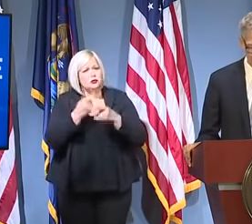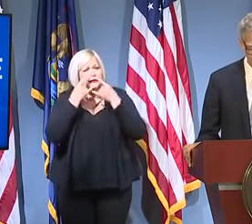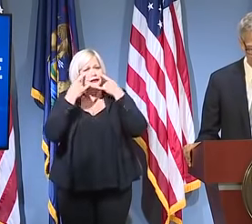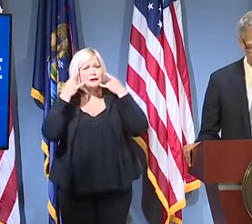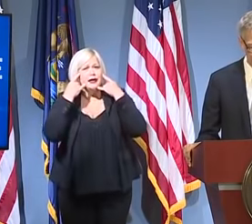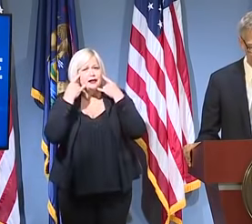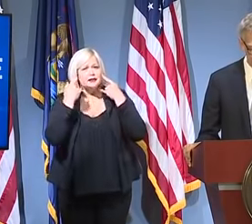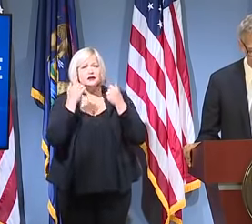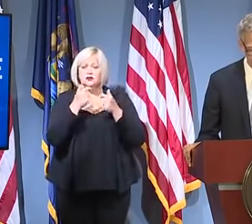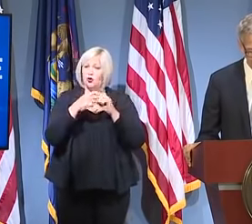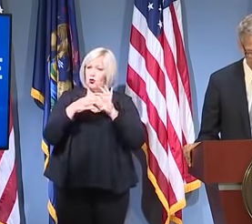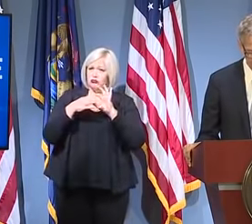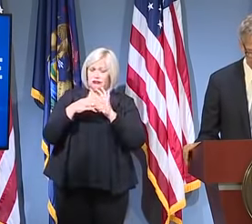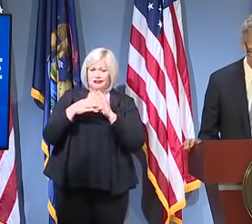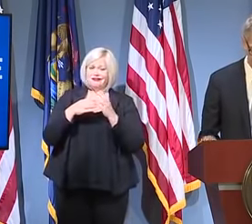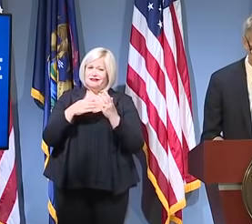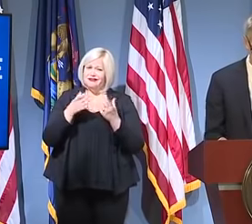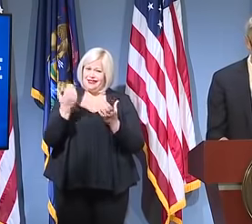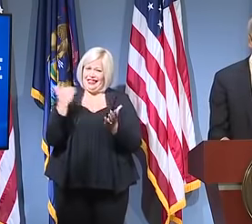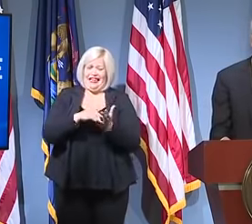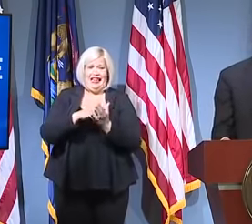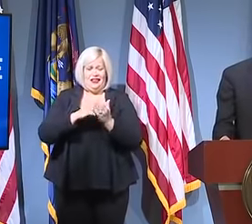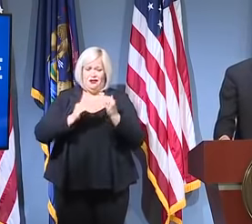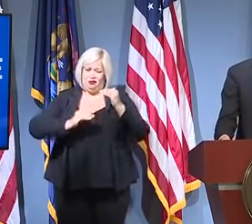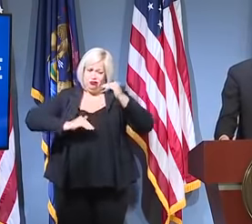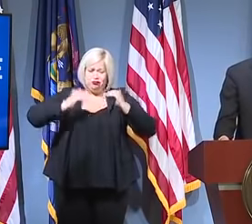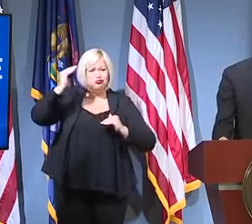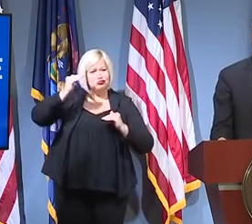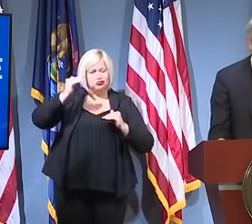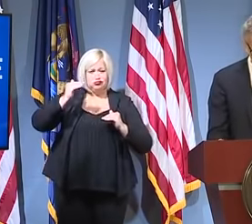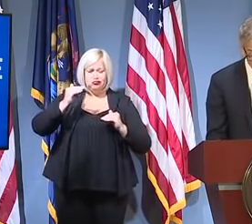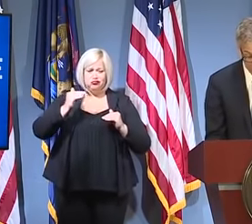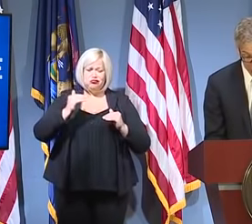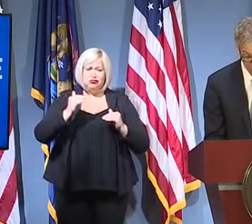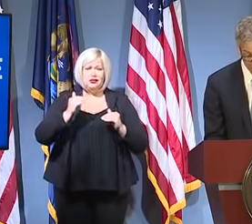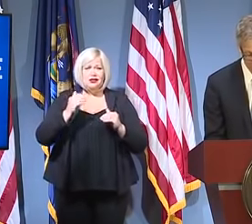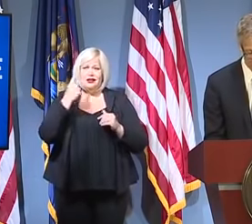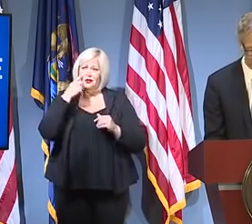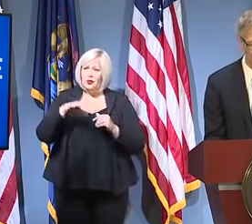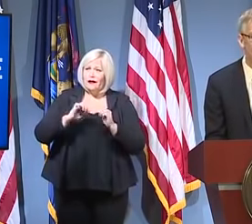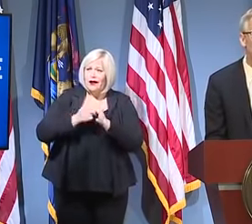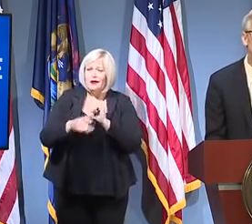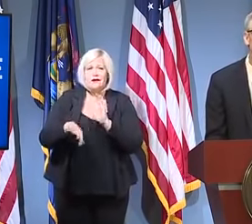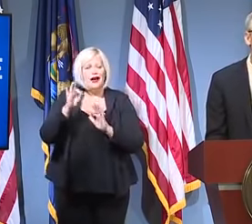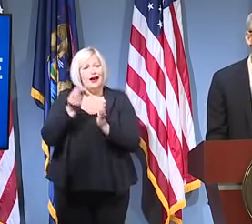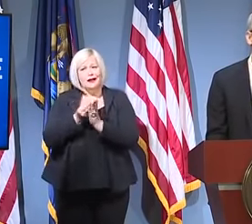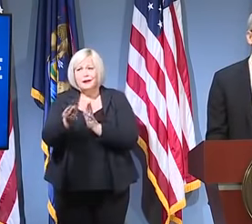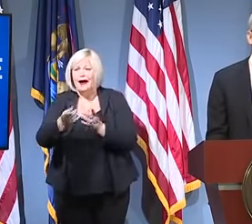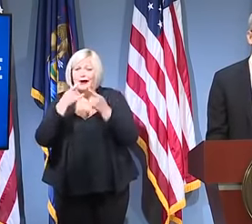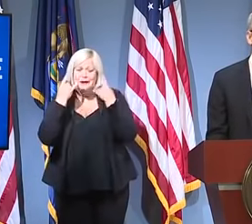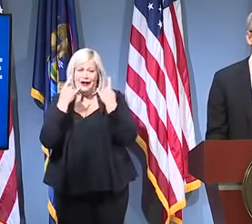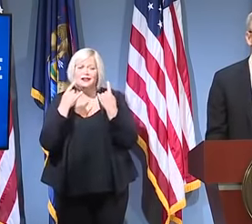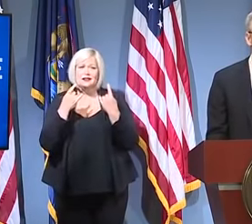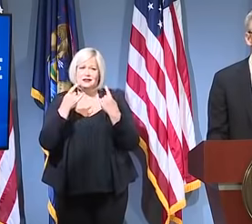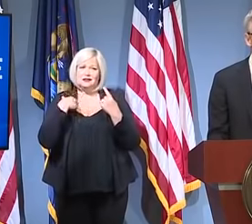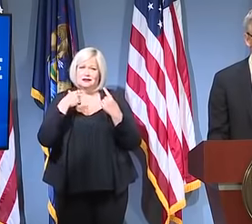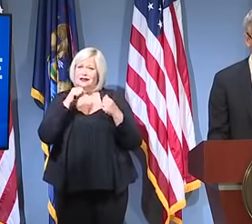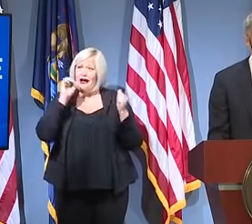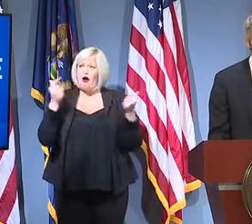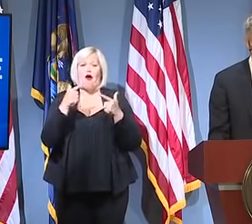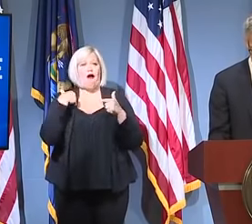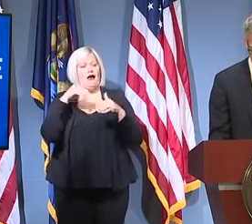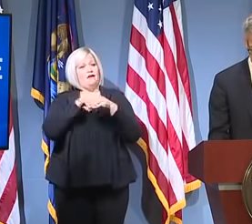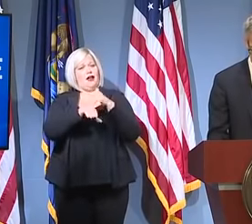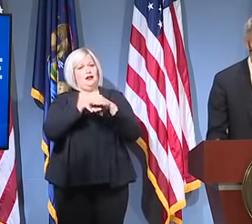else surrounding COVID, there are real disparities in access and affordability, including racial disparities, and we need to tackle those disparities head